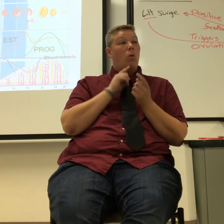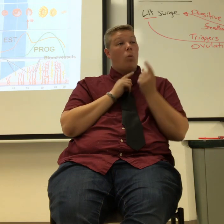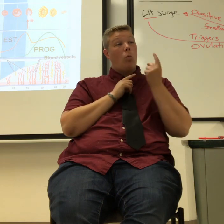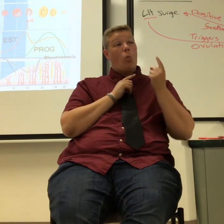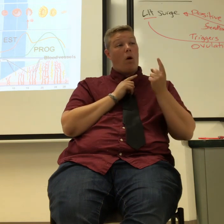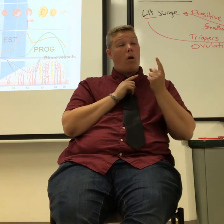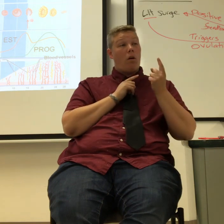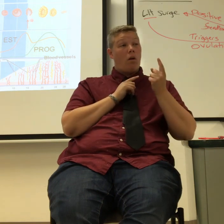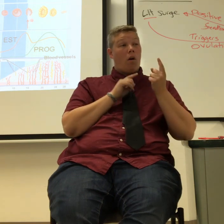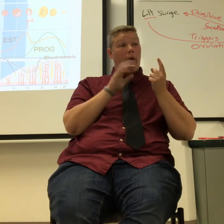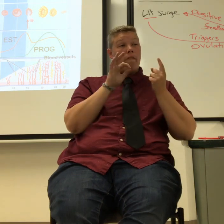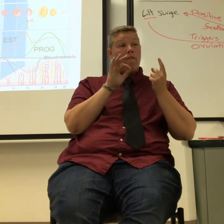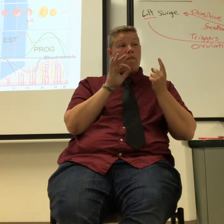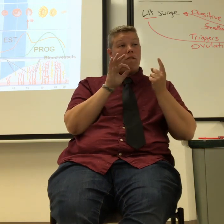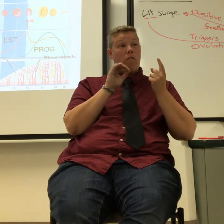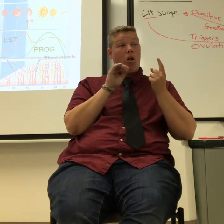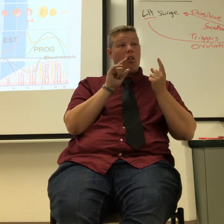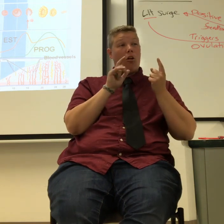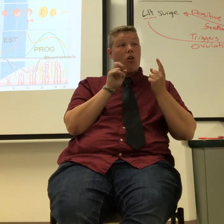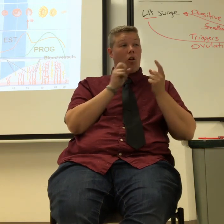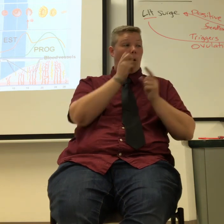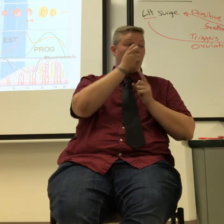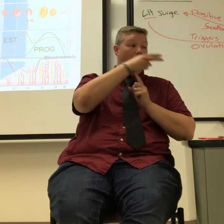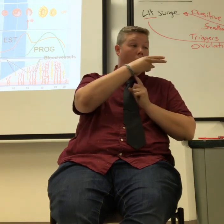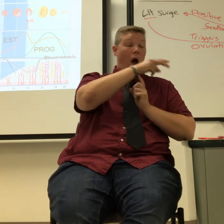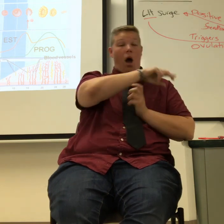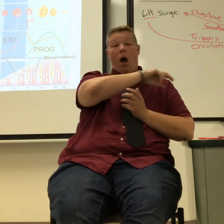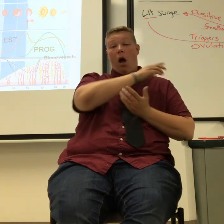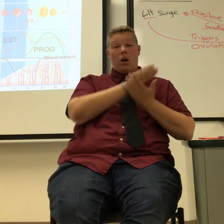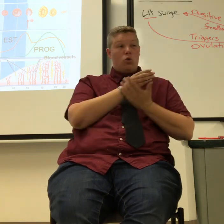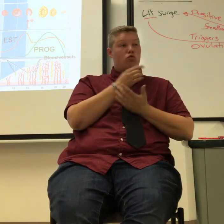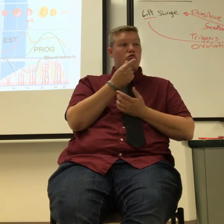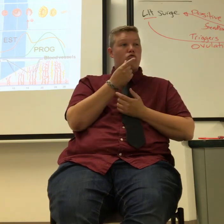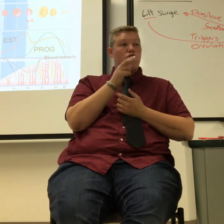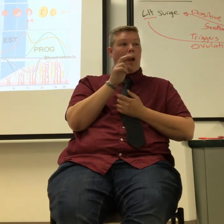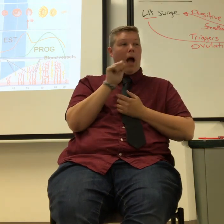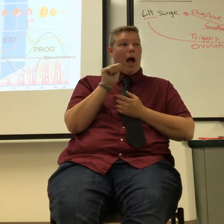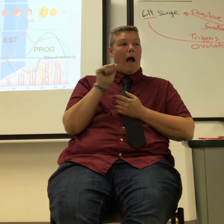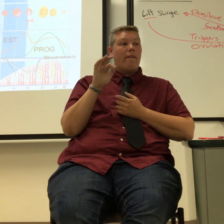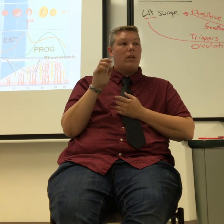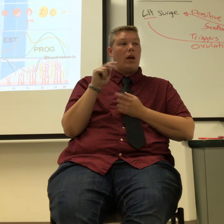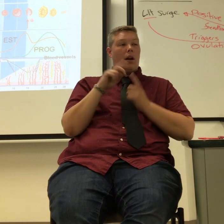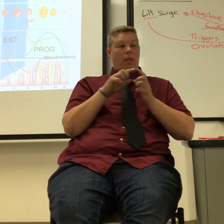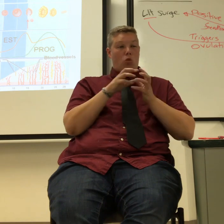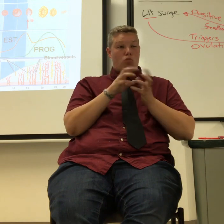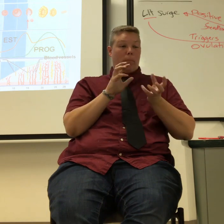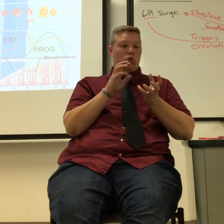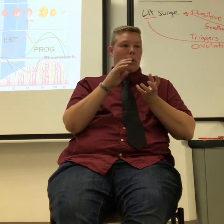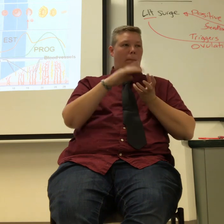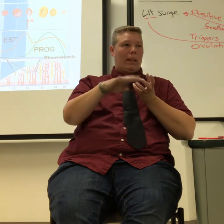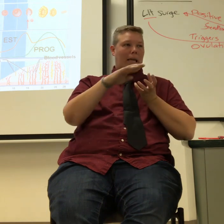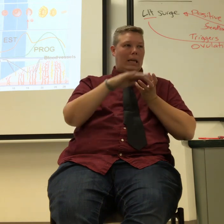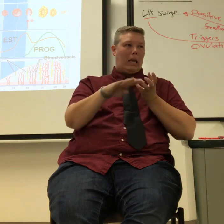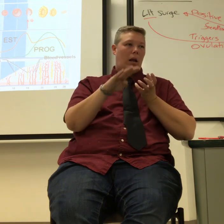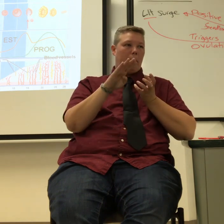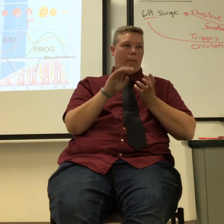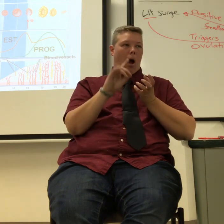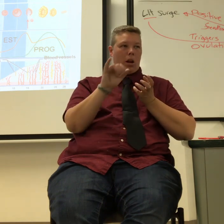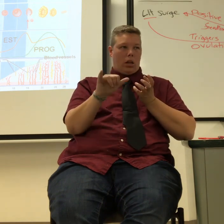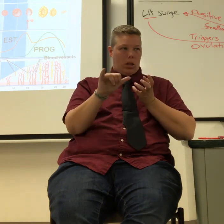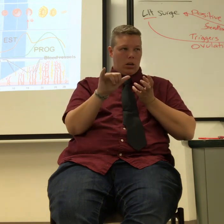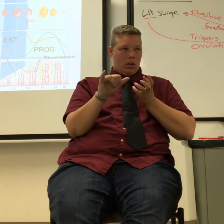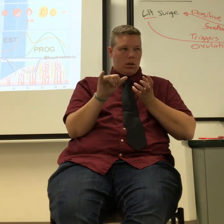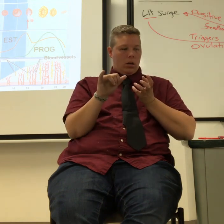follicle that made it all the way to graphene. It ruptured in ovulation and became a bleeding body.